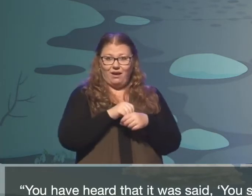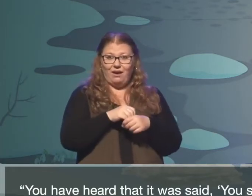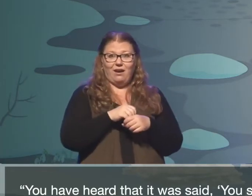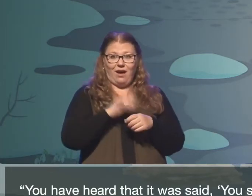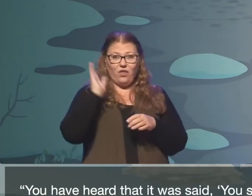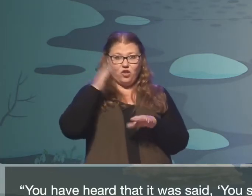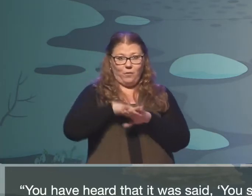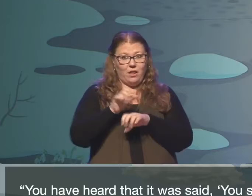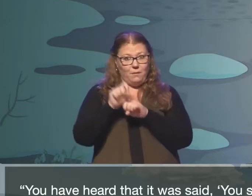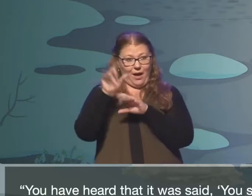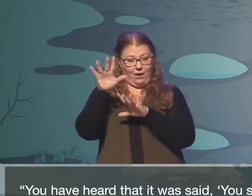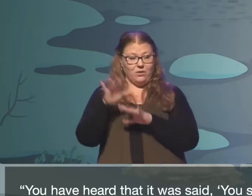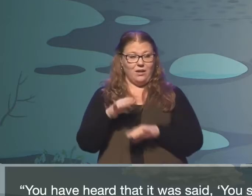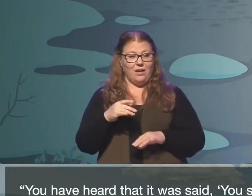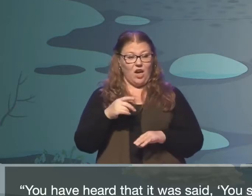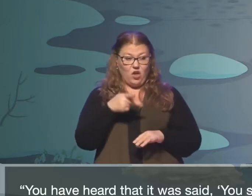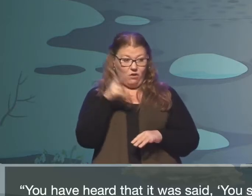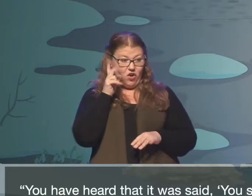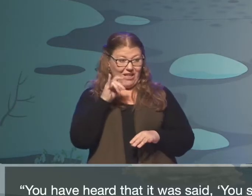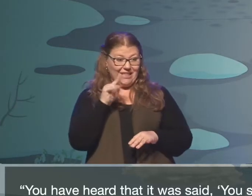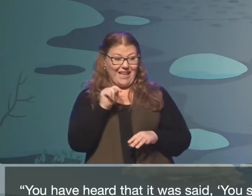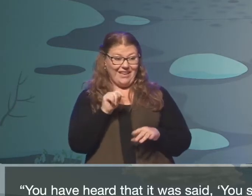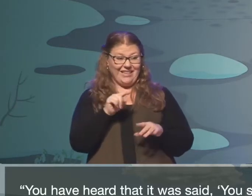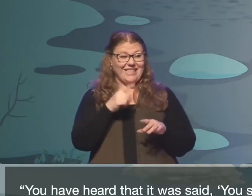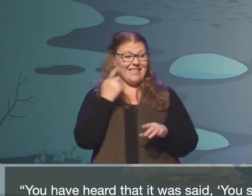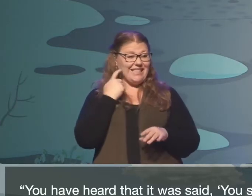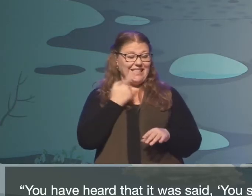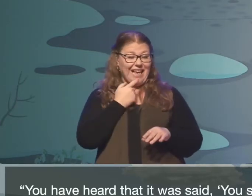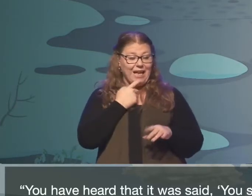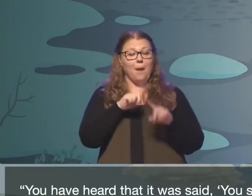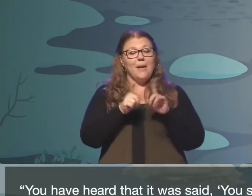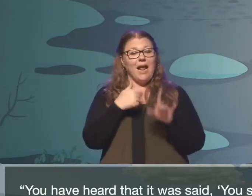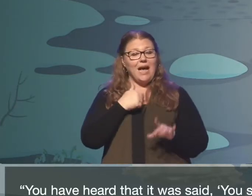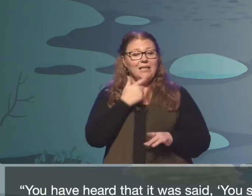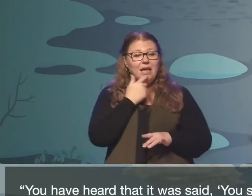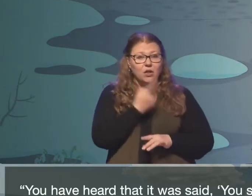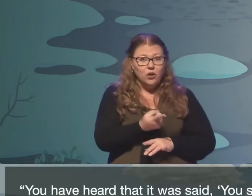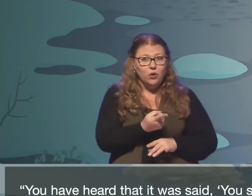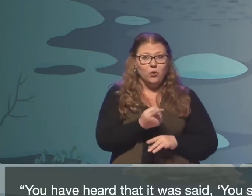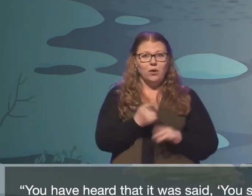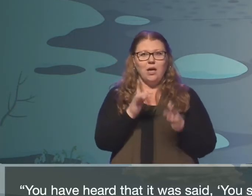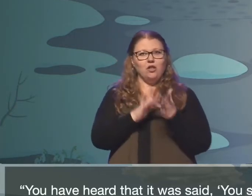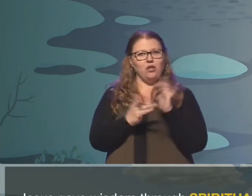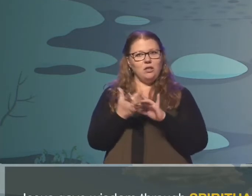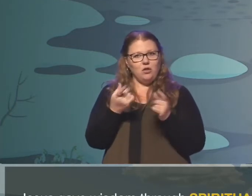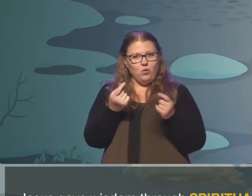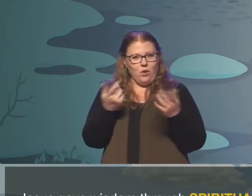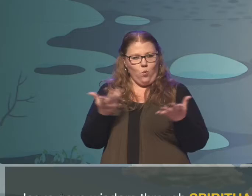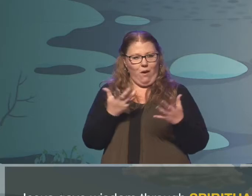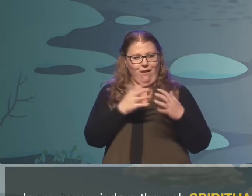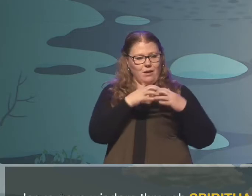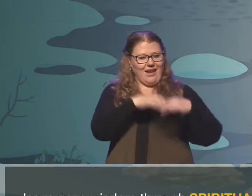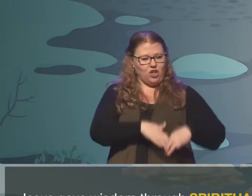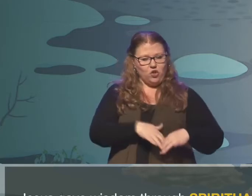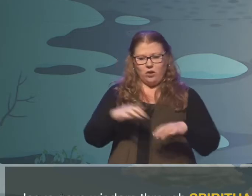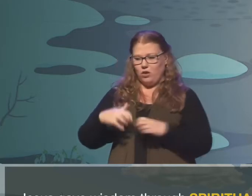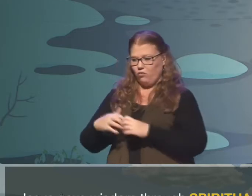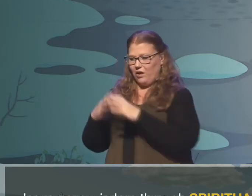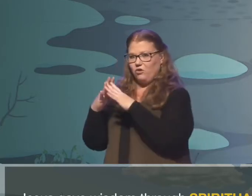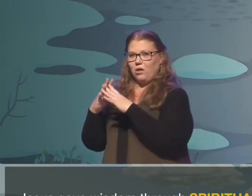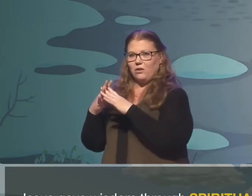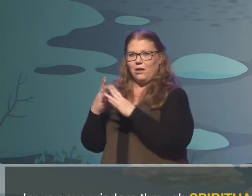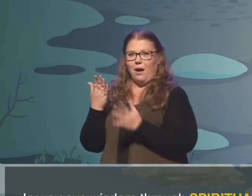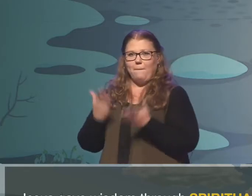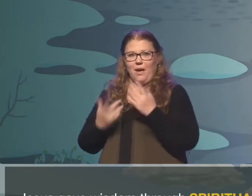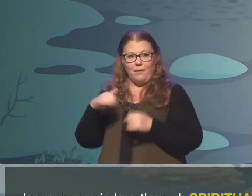said, but I say to you." It's powerful. What Jesus is doing is deconstruction and reconstruction, right? So you might